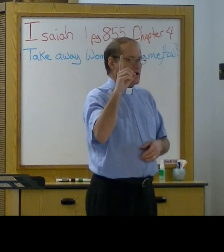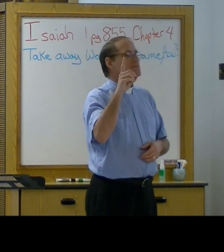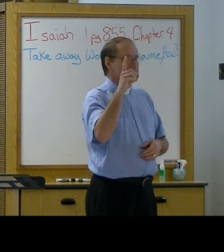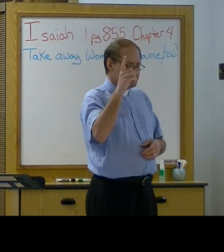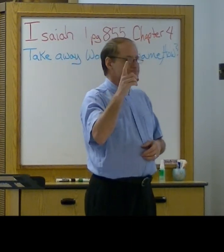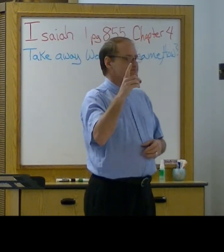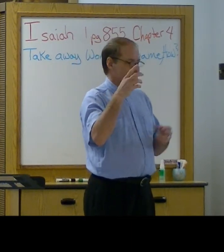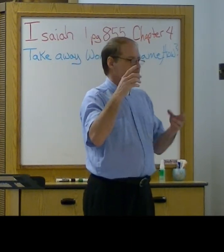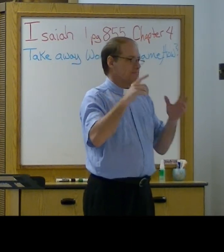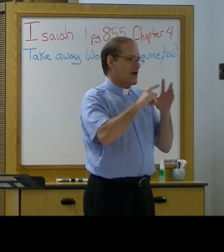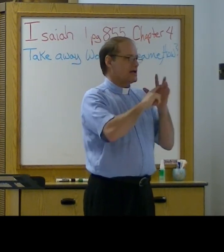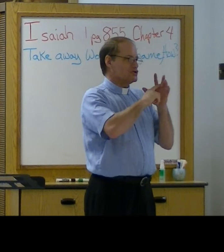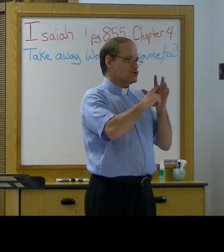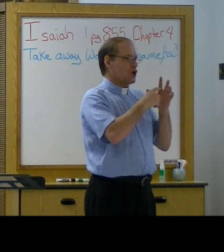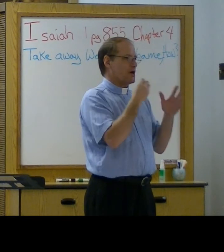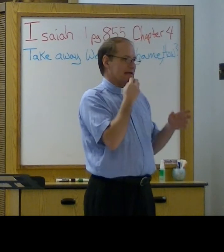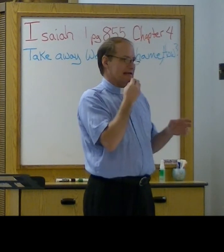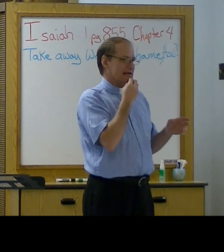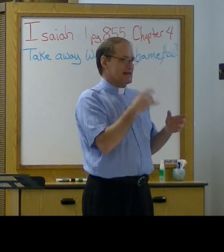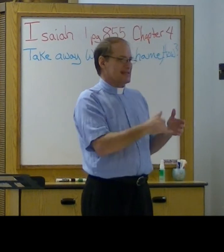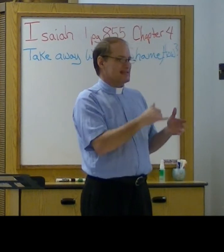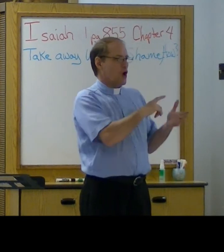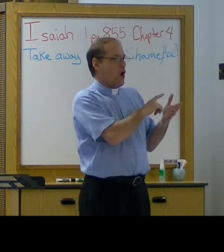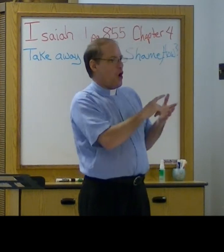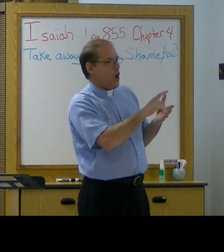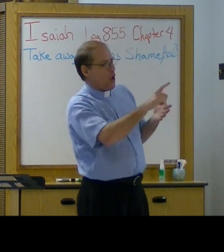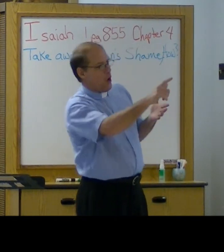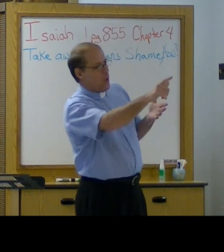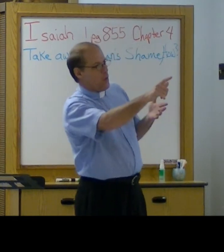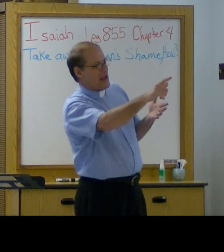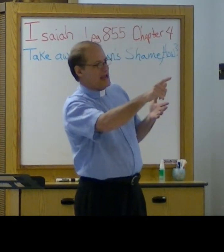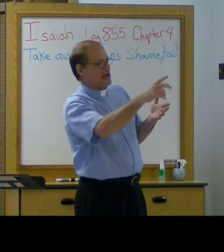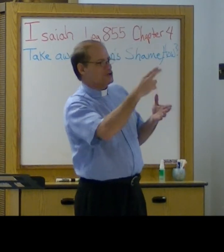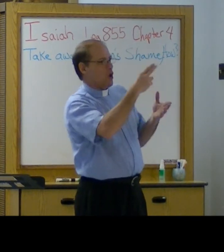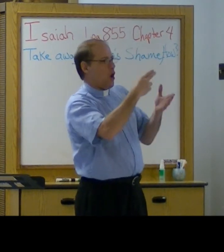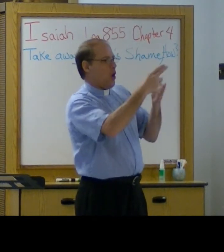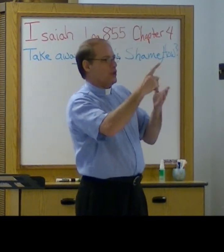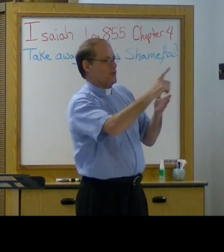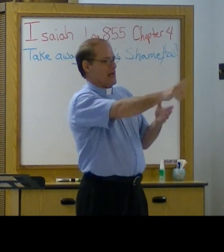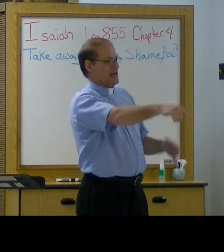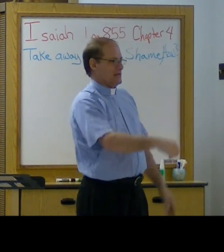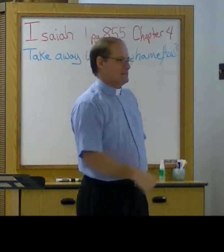I can start eating this week as Holy Week.